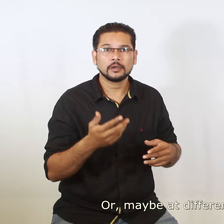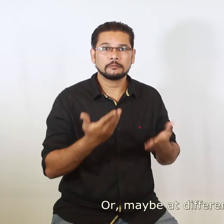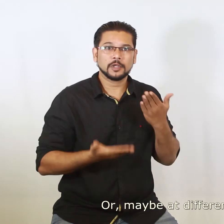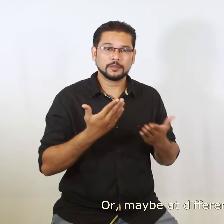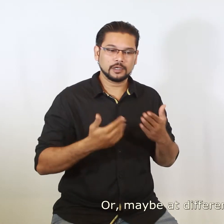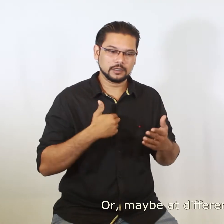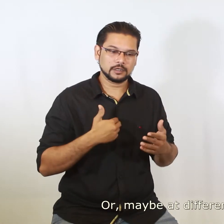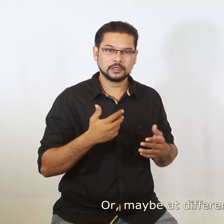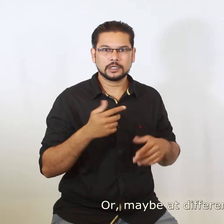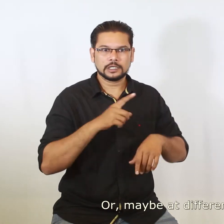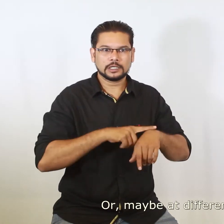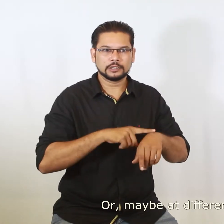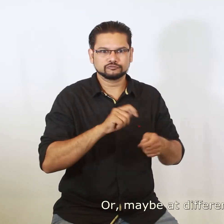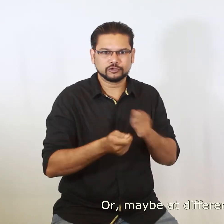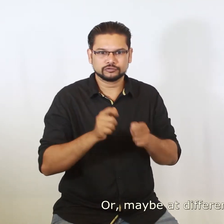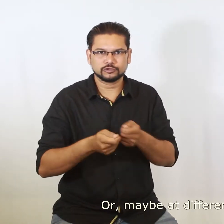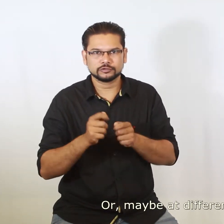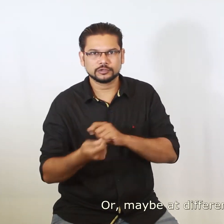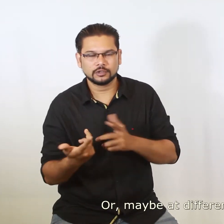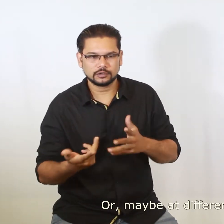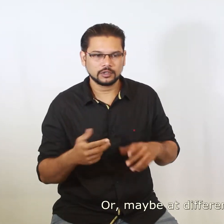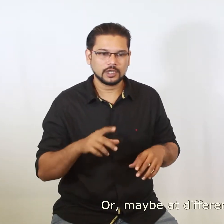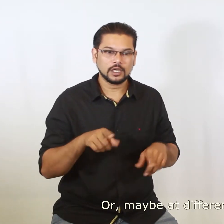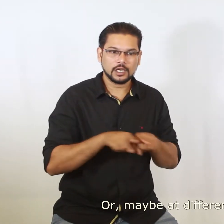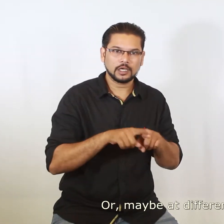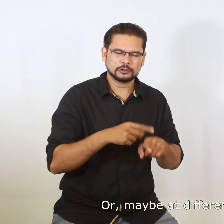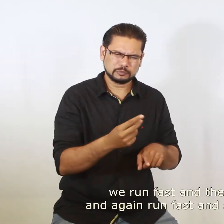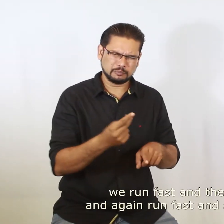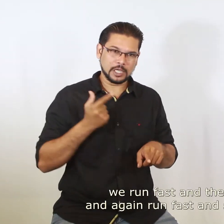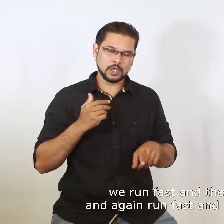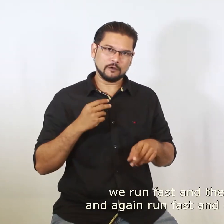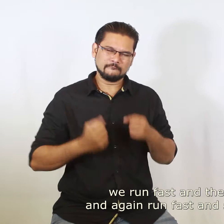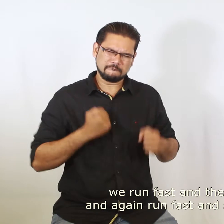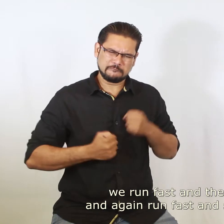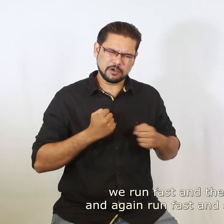Or maybe at different times, we run fast and